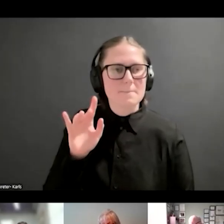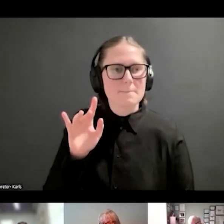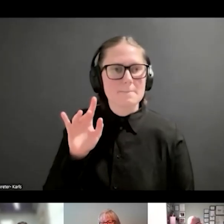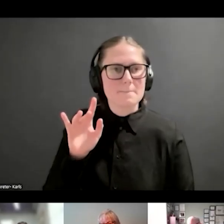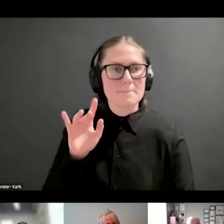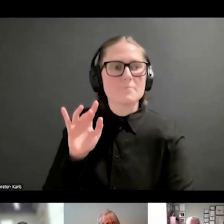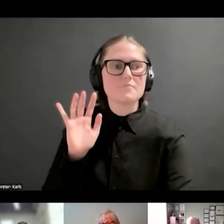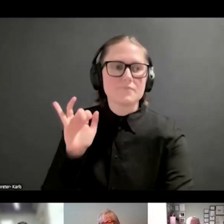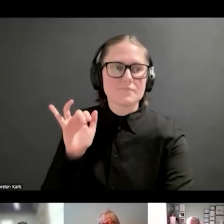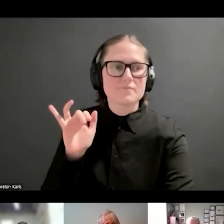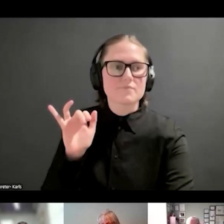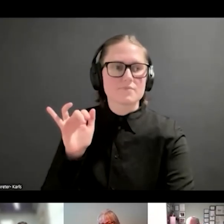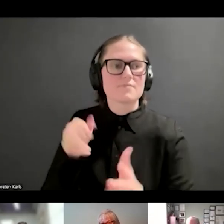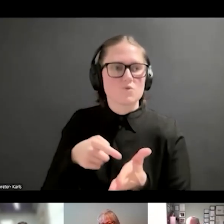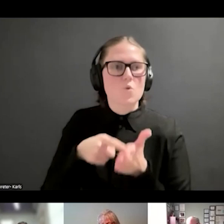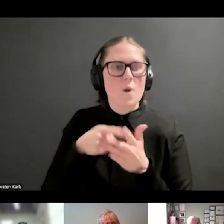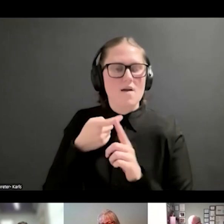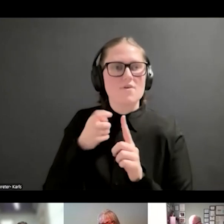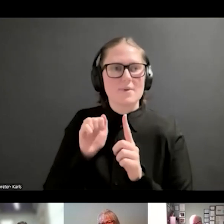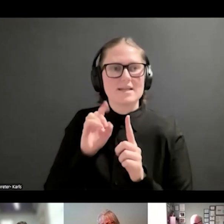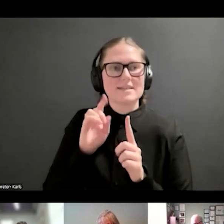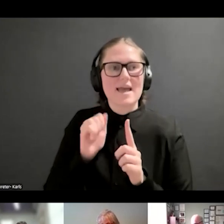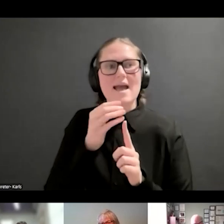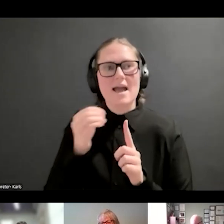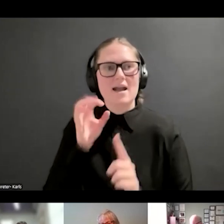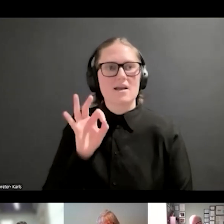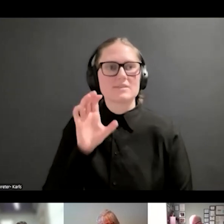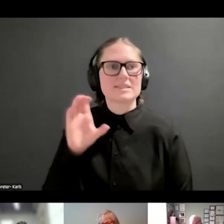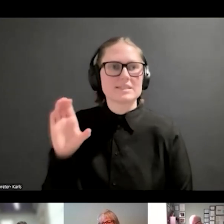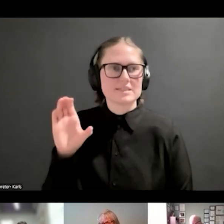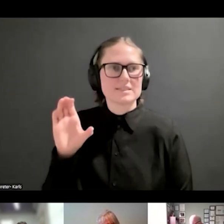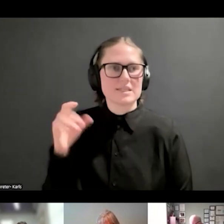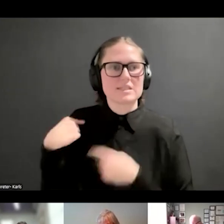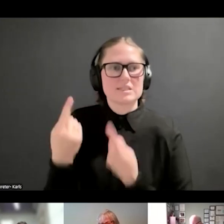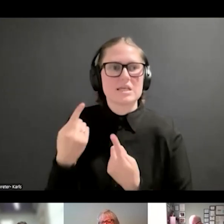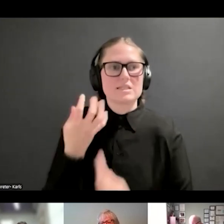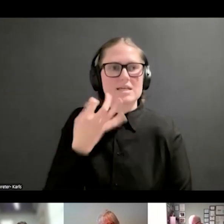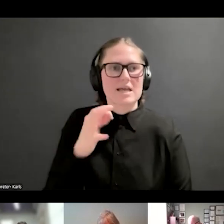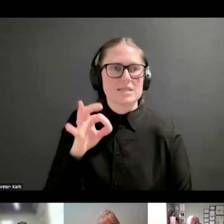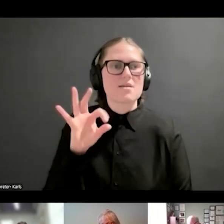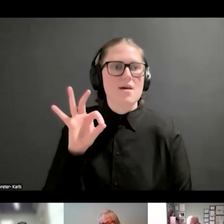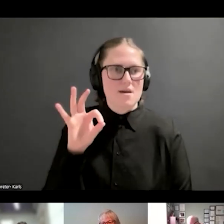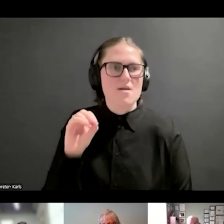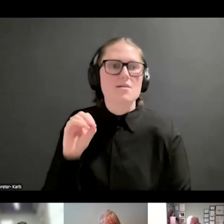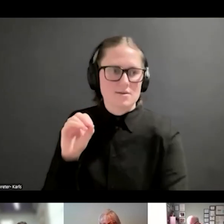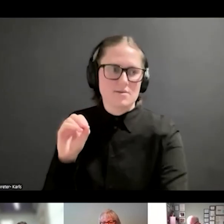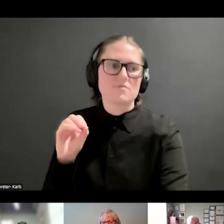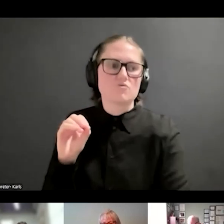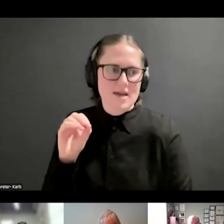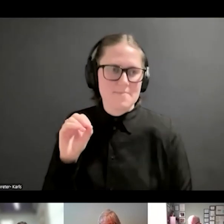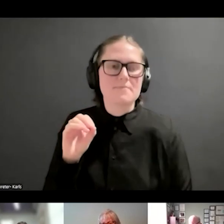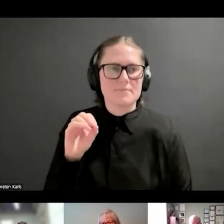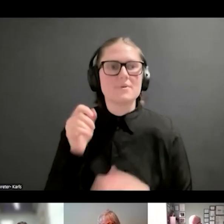It's required by the ADA and the FCC since 1990. Any TV sets